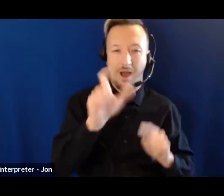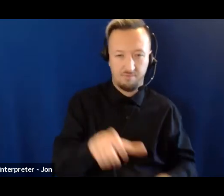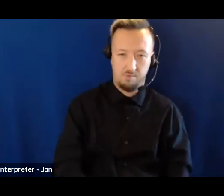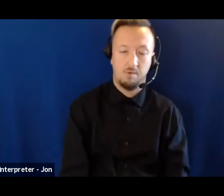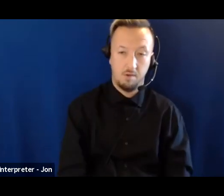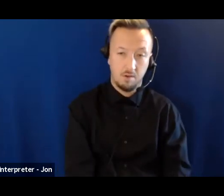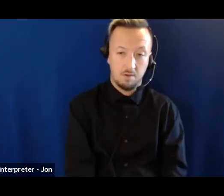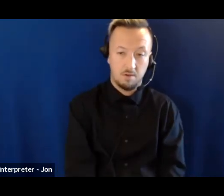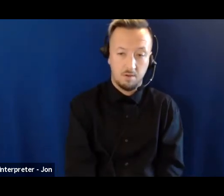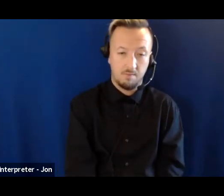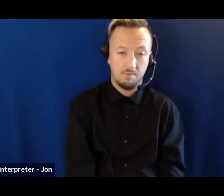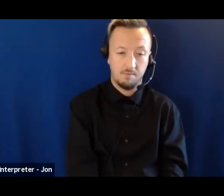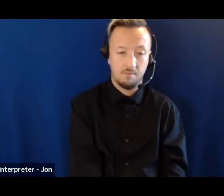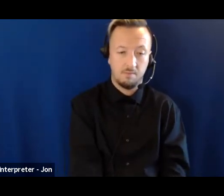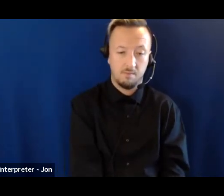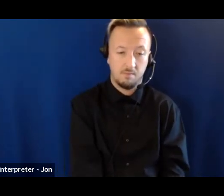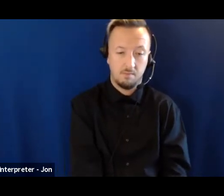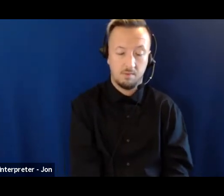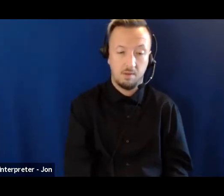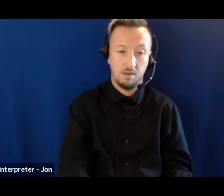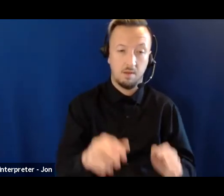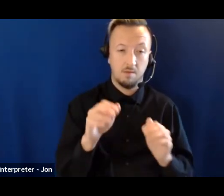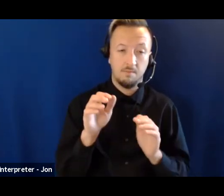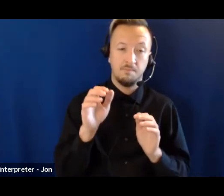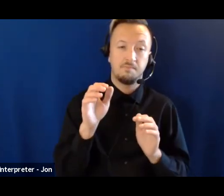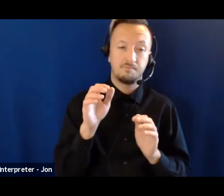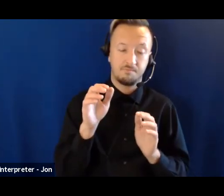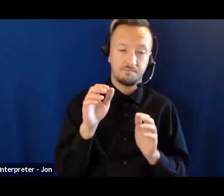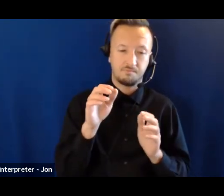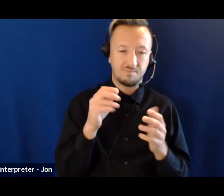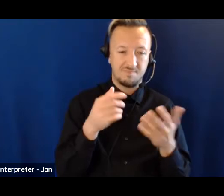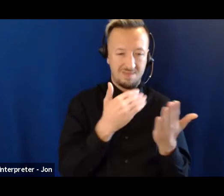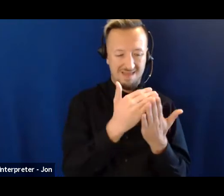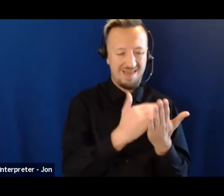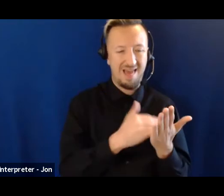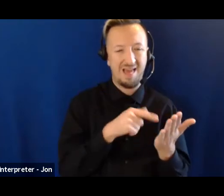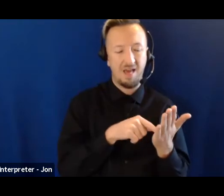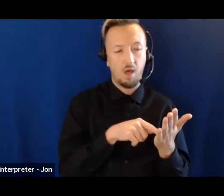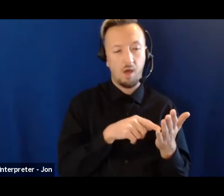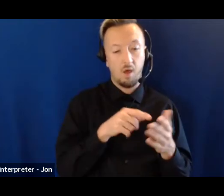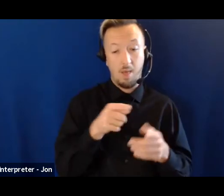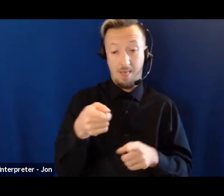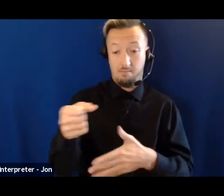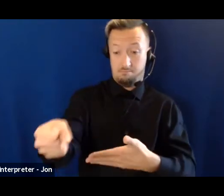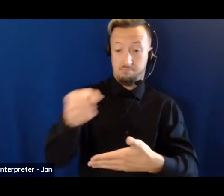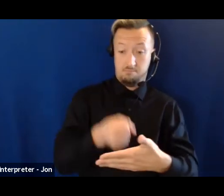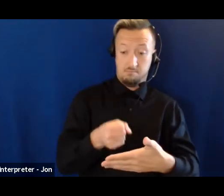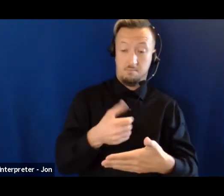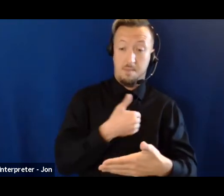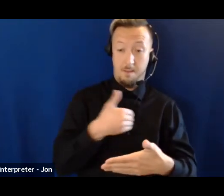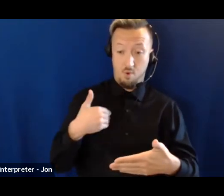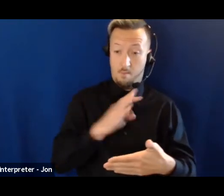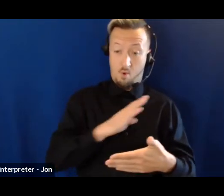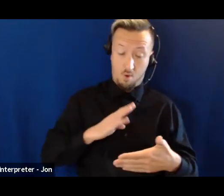You know, it goes through the qualifications, and they're very simple if you look at them. And I think that, you know, obviously we need to